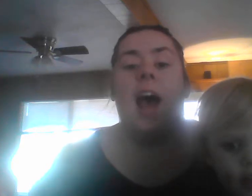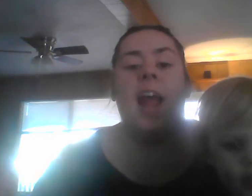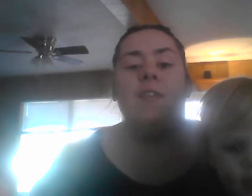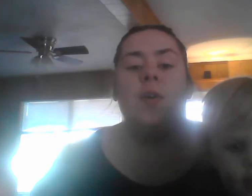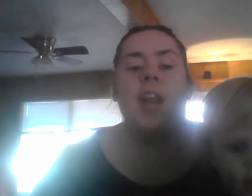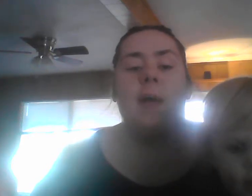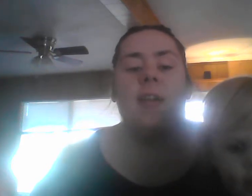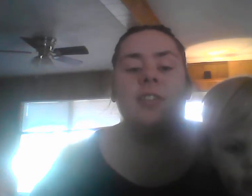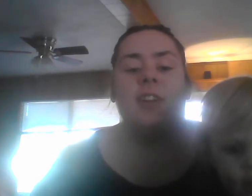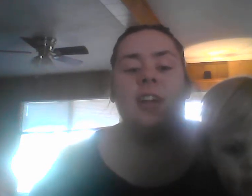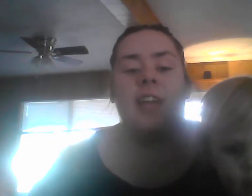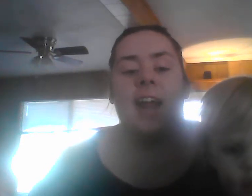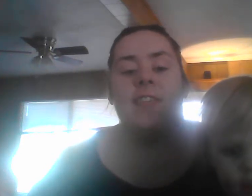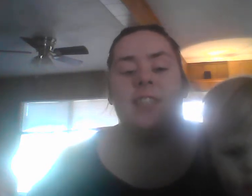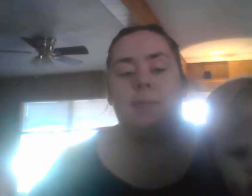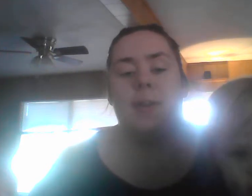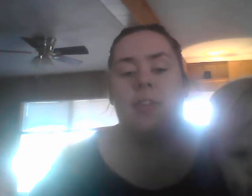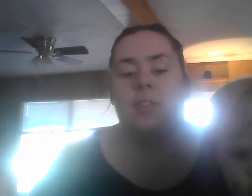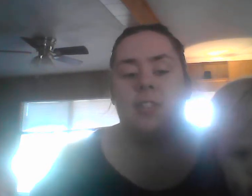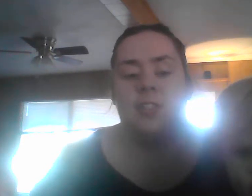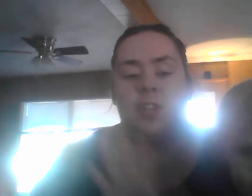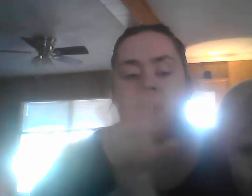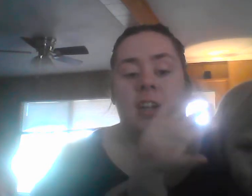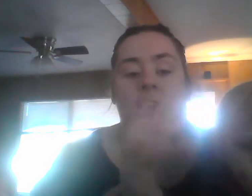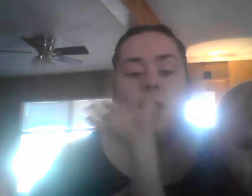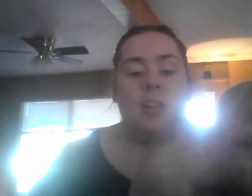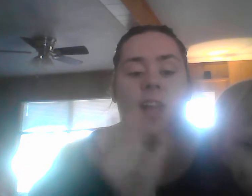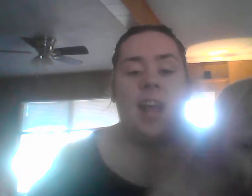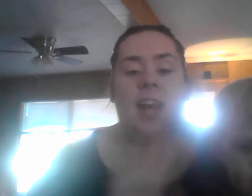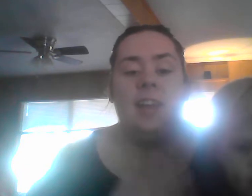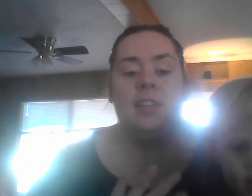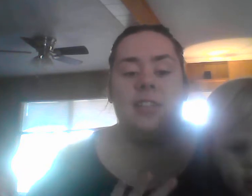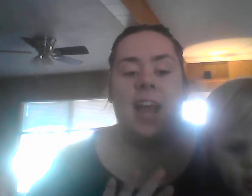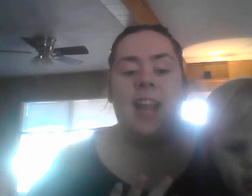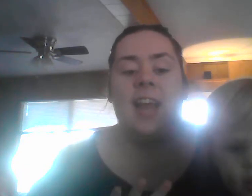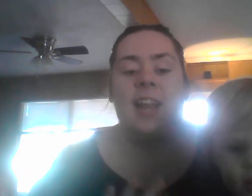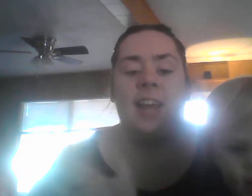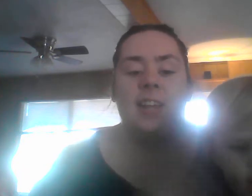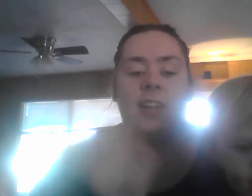Hi everyone, I'm Ella Starkside and this is my little sister Lila. Say hi Lila. Hi.